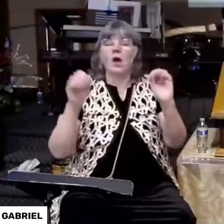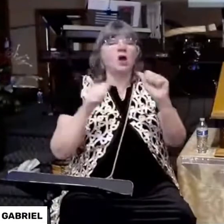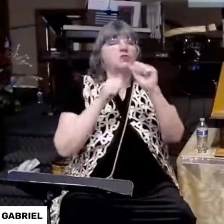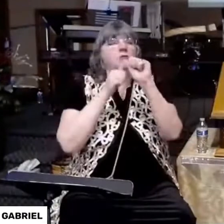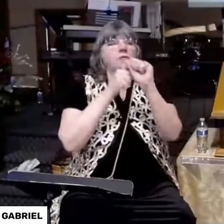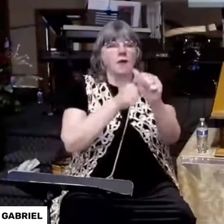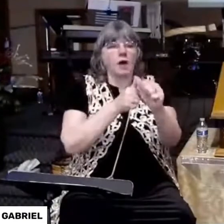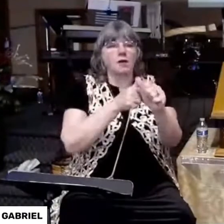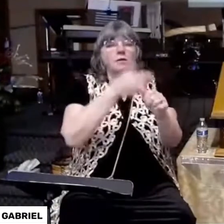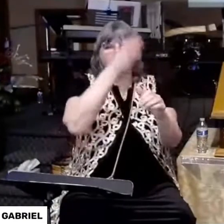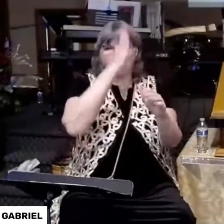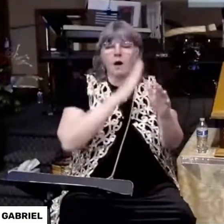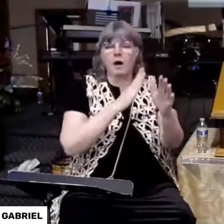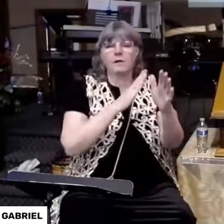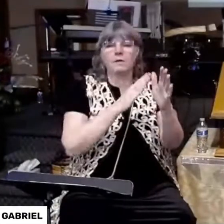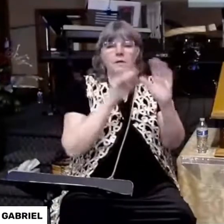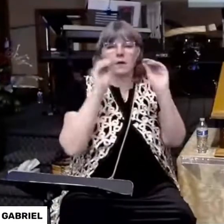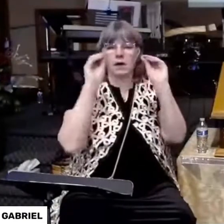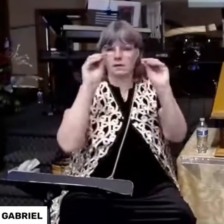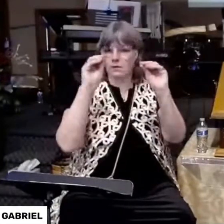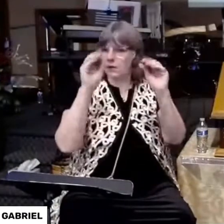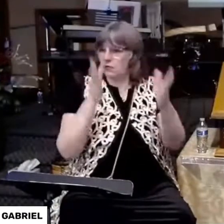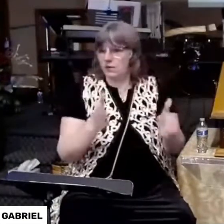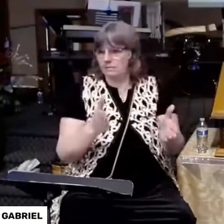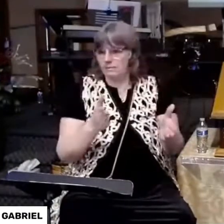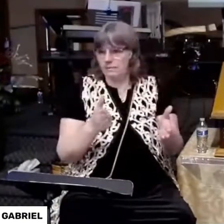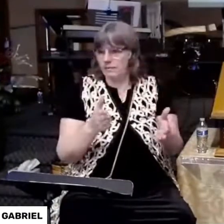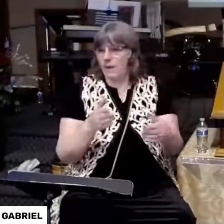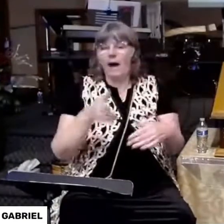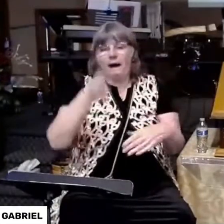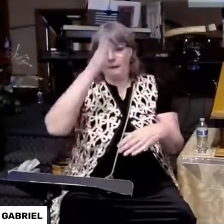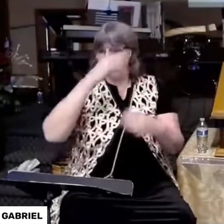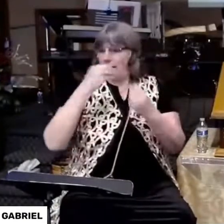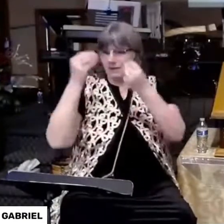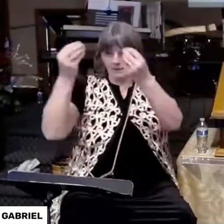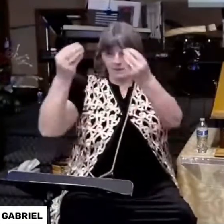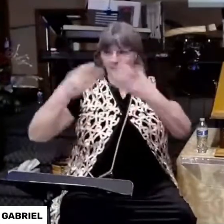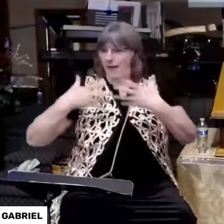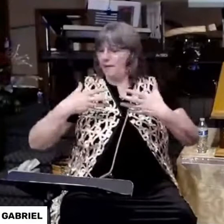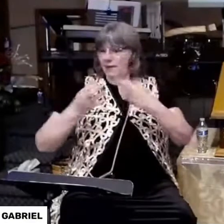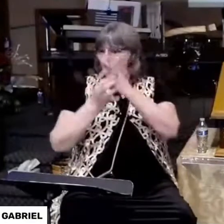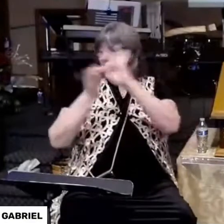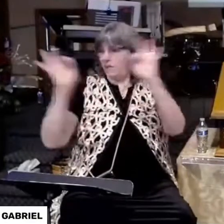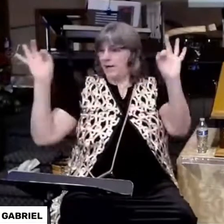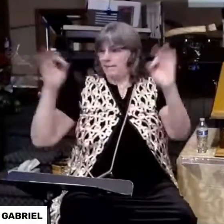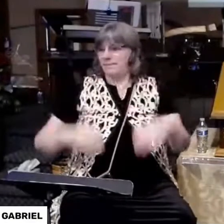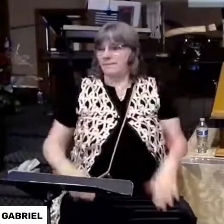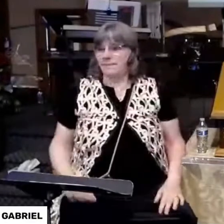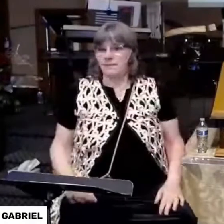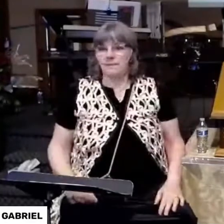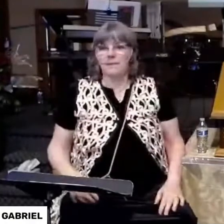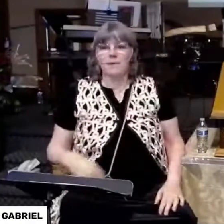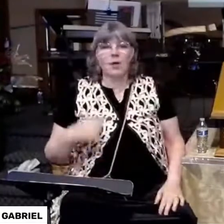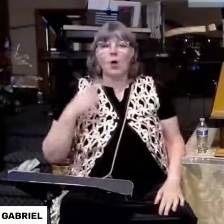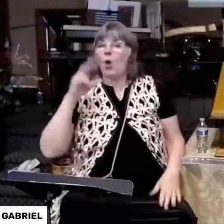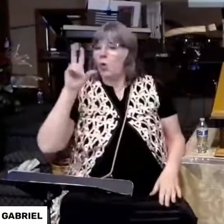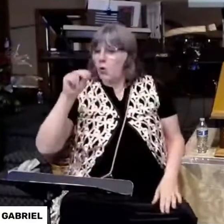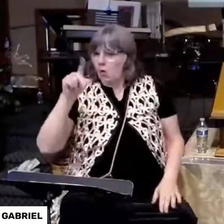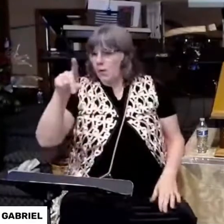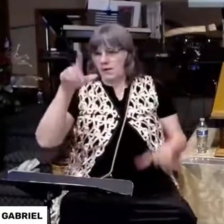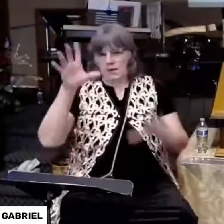It's God-given. No one can take it away. The only people who can take it away is